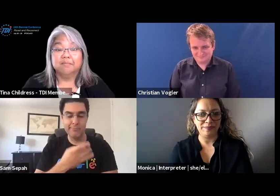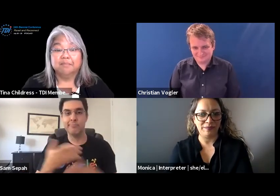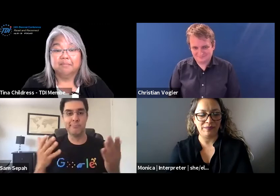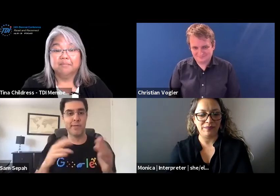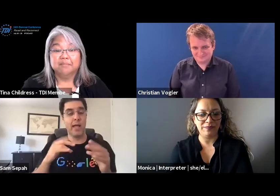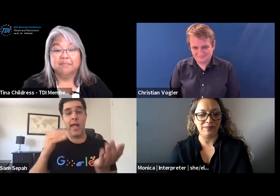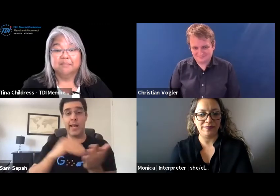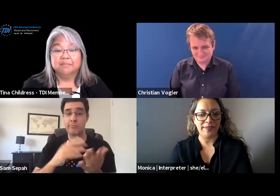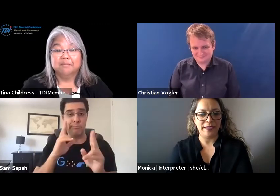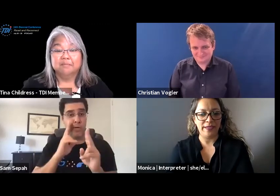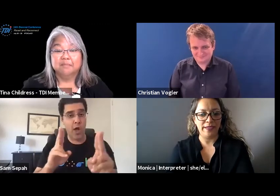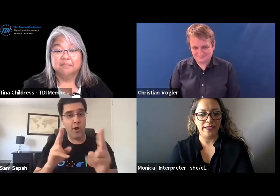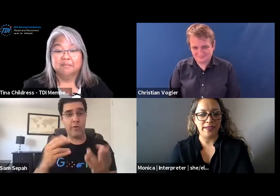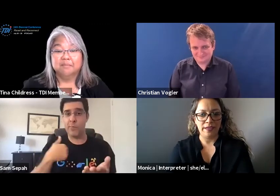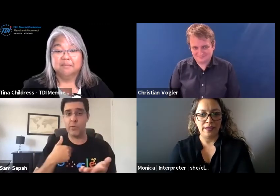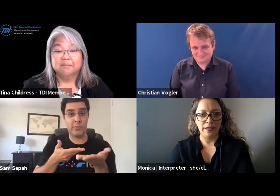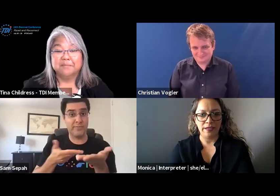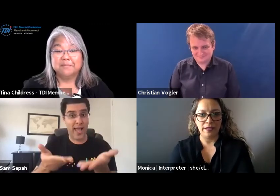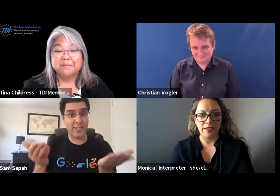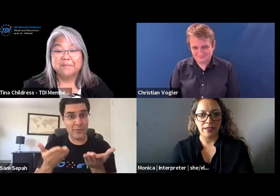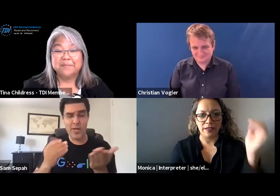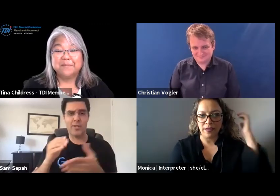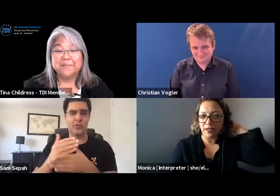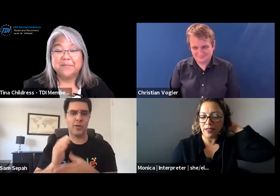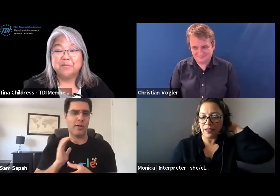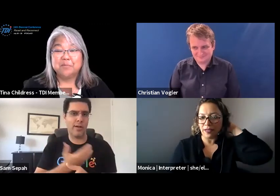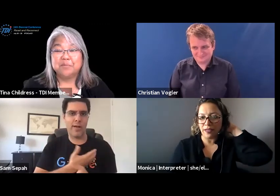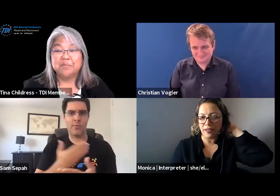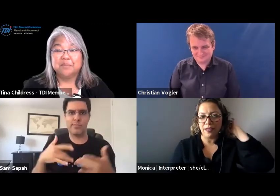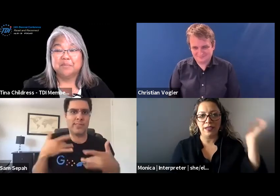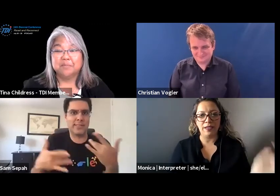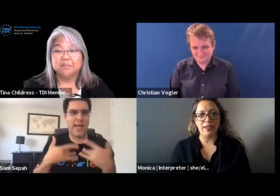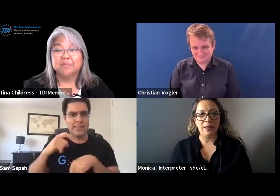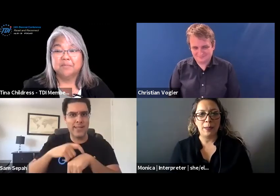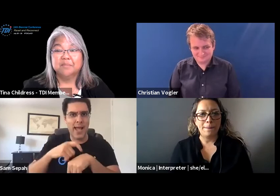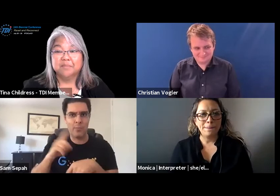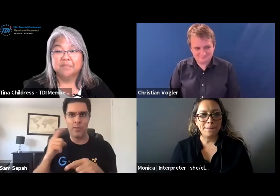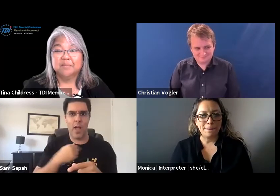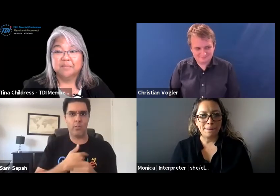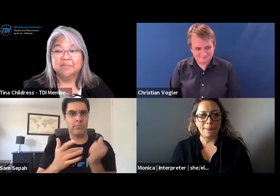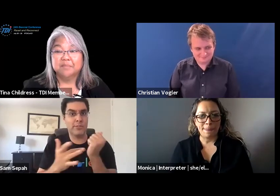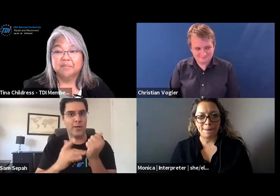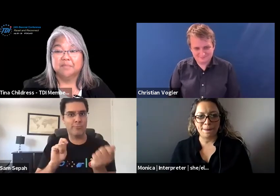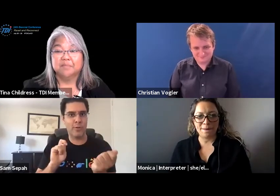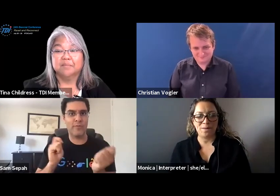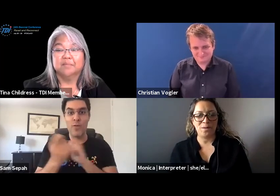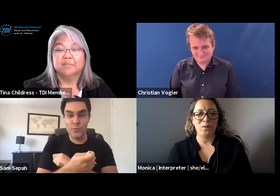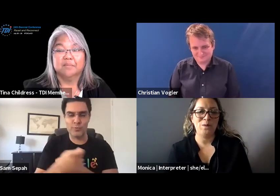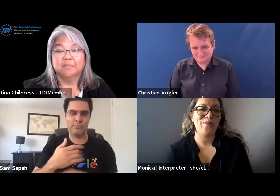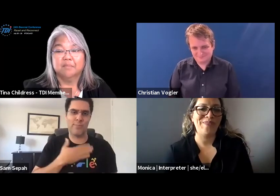and a desk with a lamp in the background as well. And I am honored to be invited here and to share during this exciting time